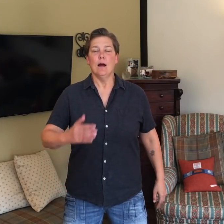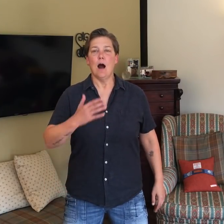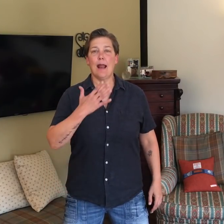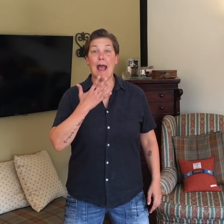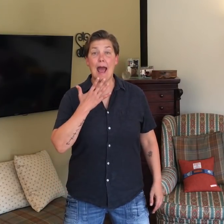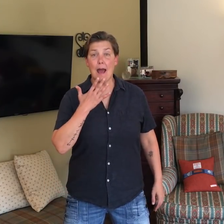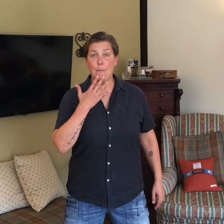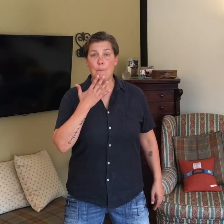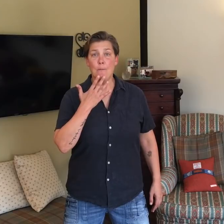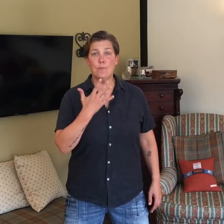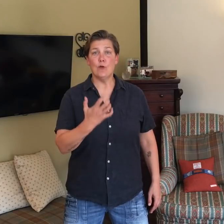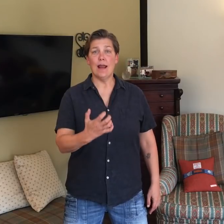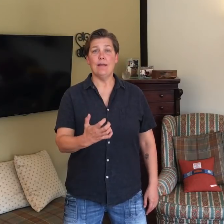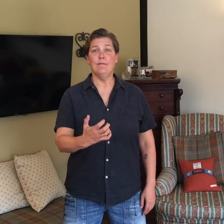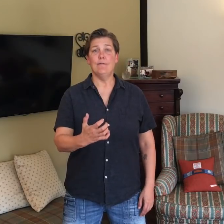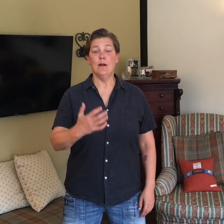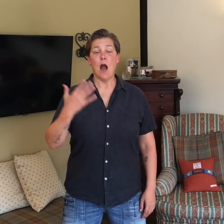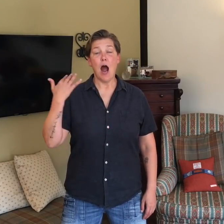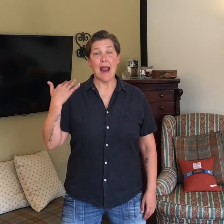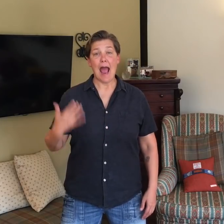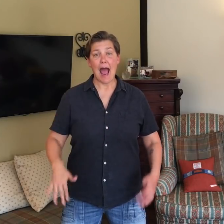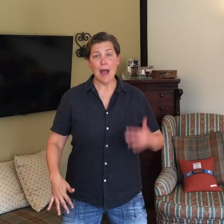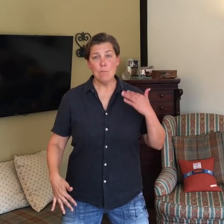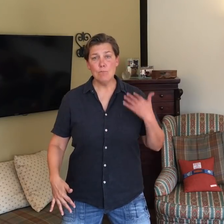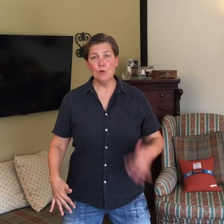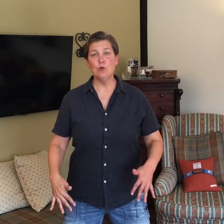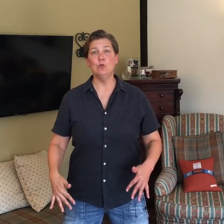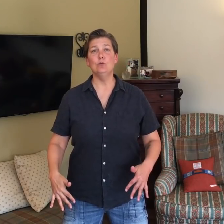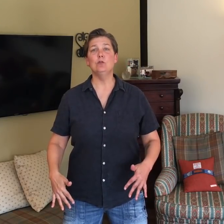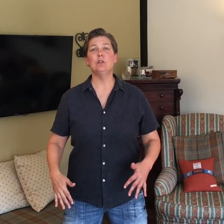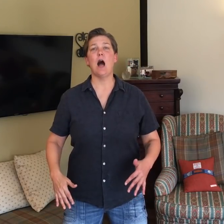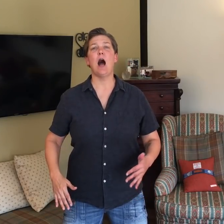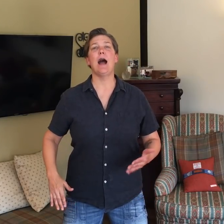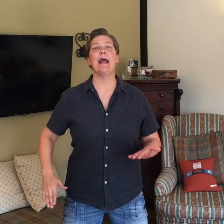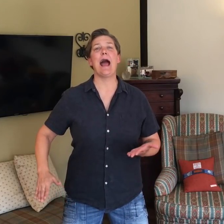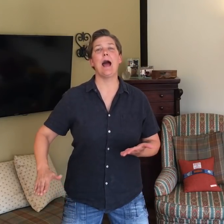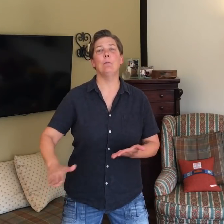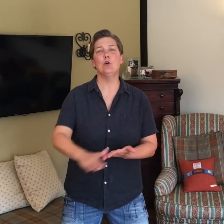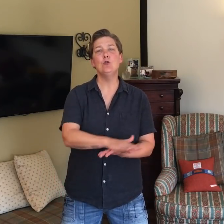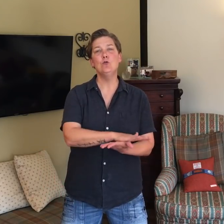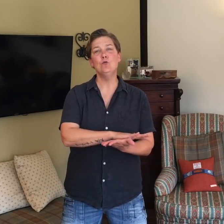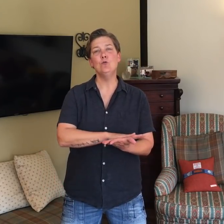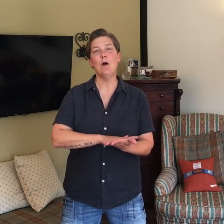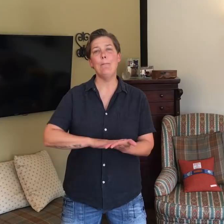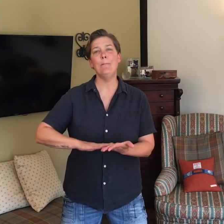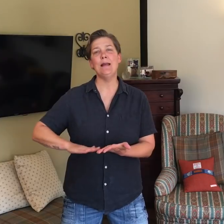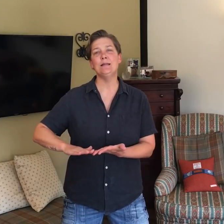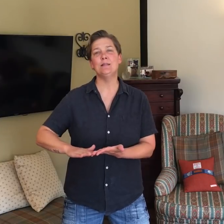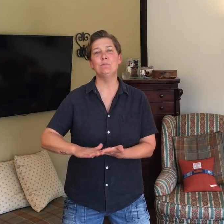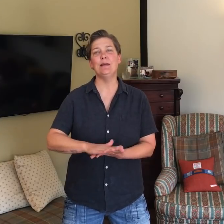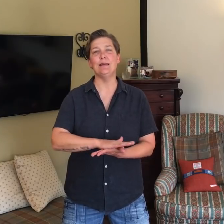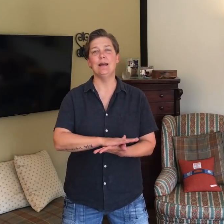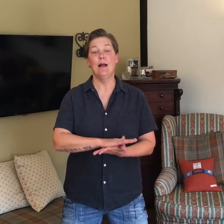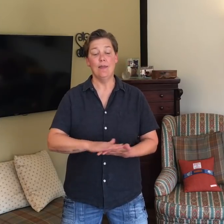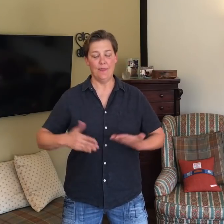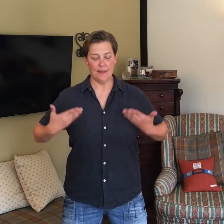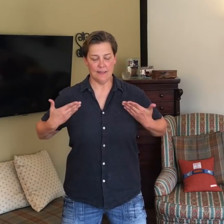I am brave. I am bruised. I am who I'm meant to be. This